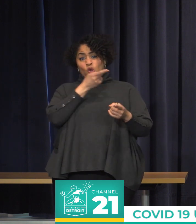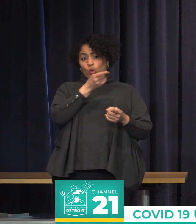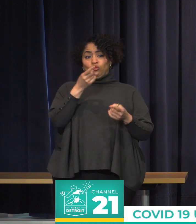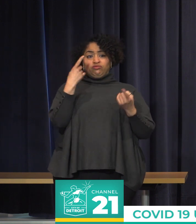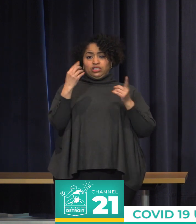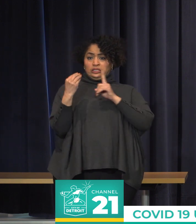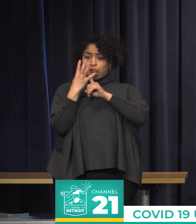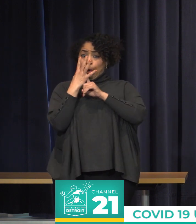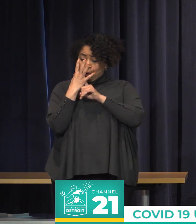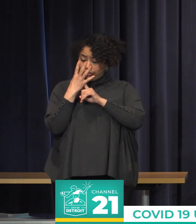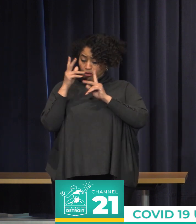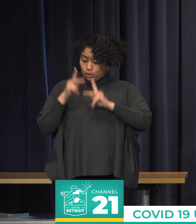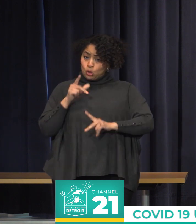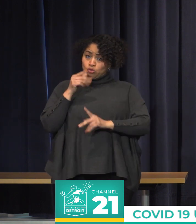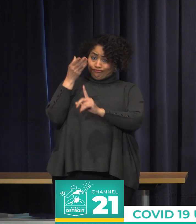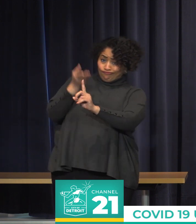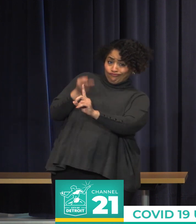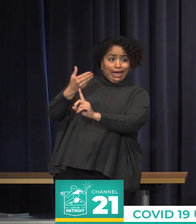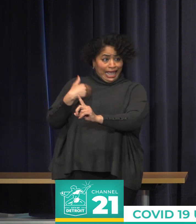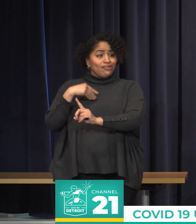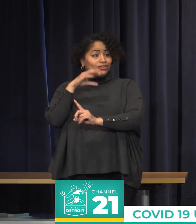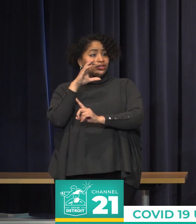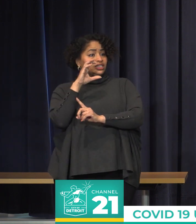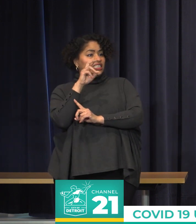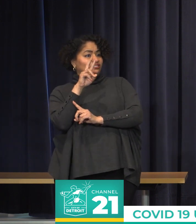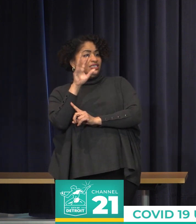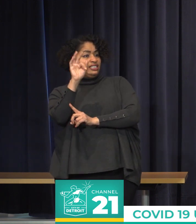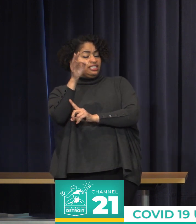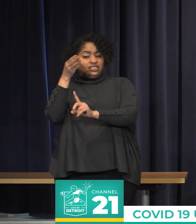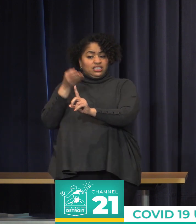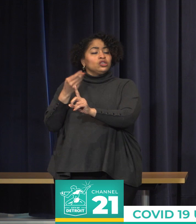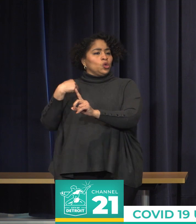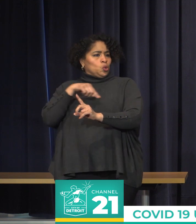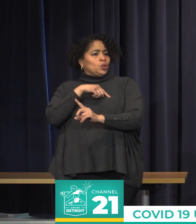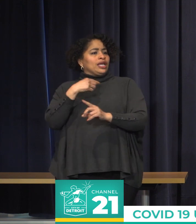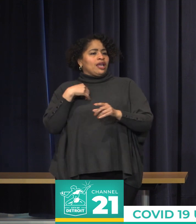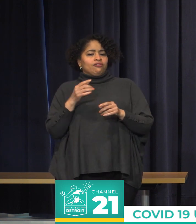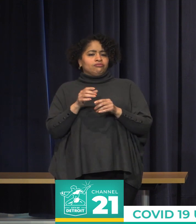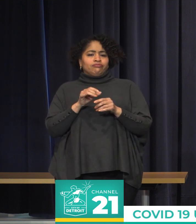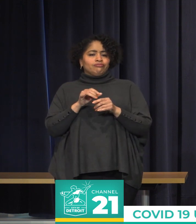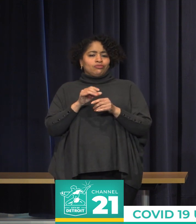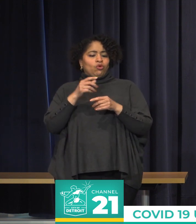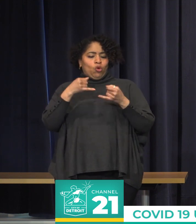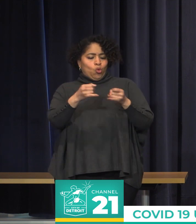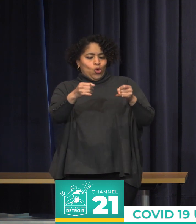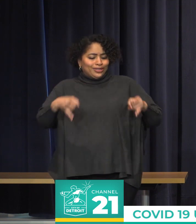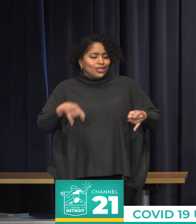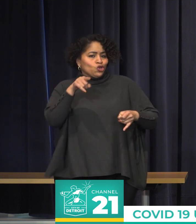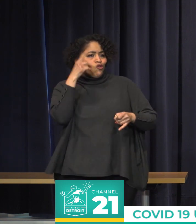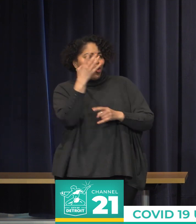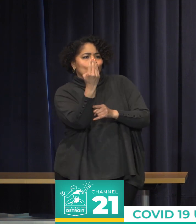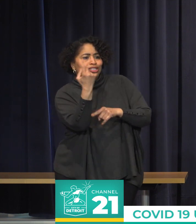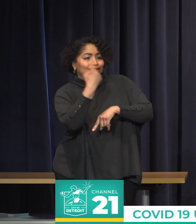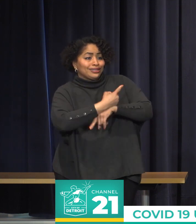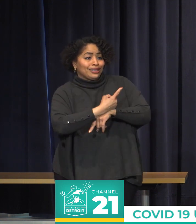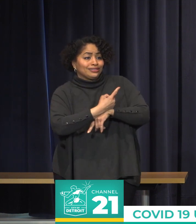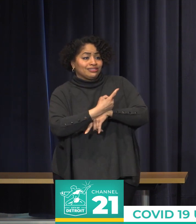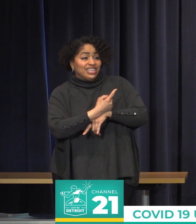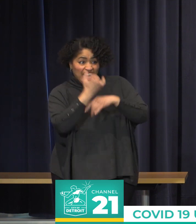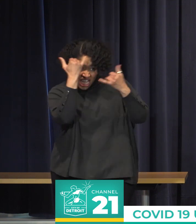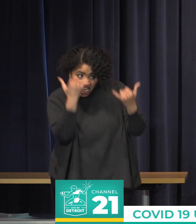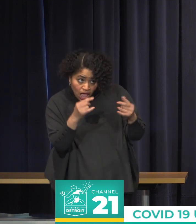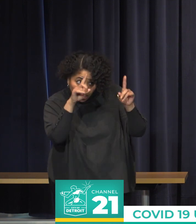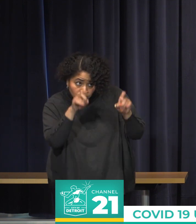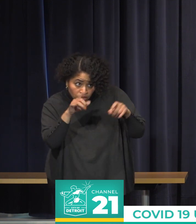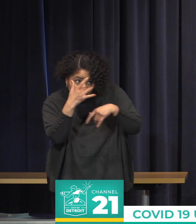to somebody who has COVID-19, we have quarantined you for 14 days. That's going to change now that testing's available, because